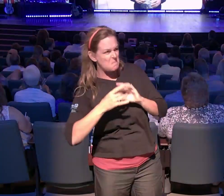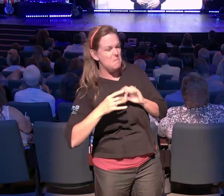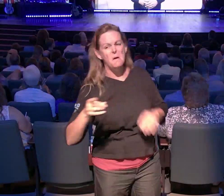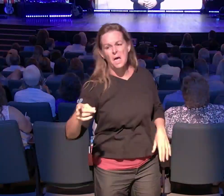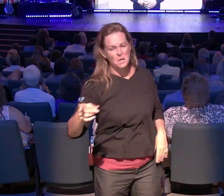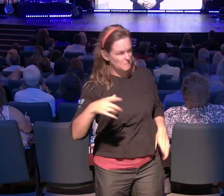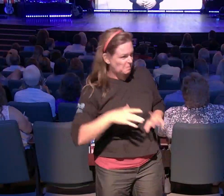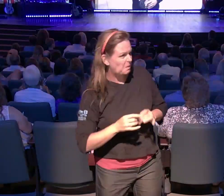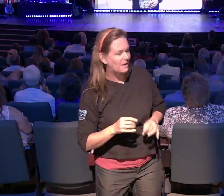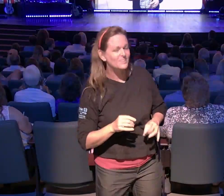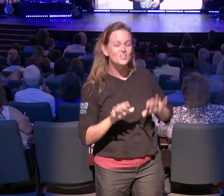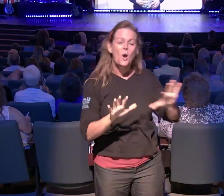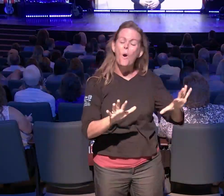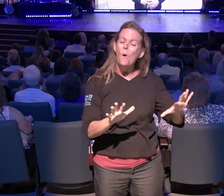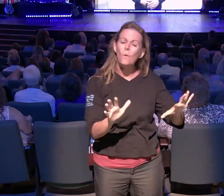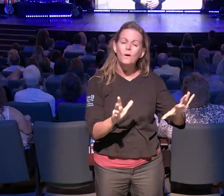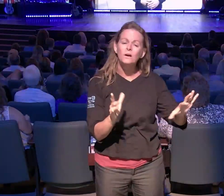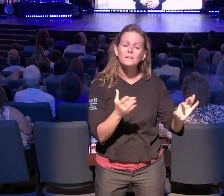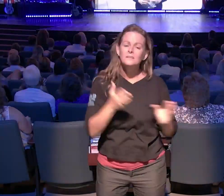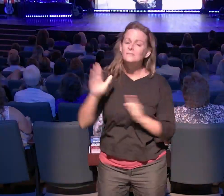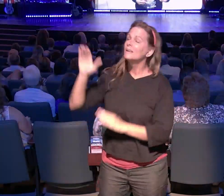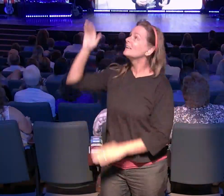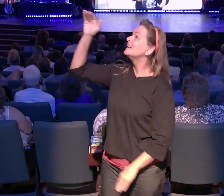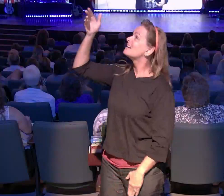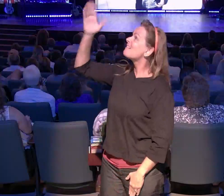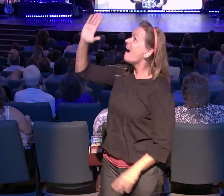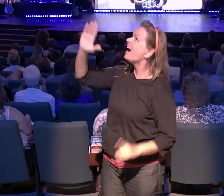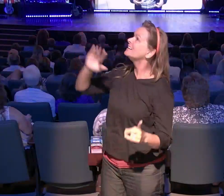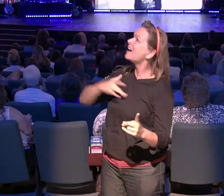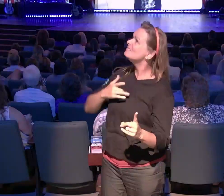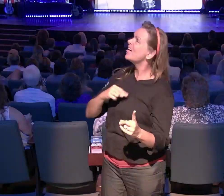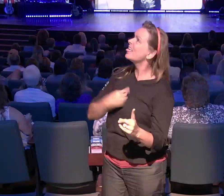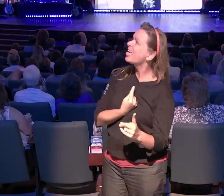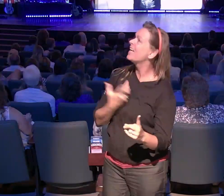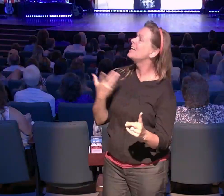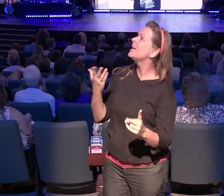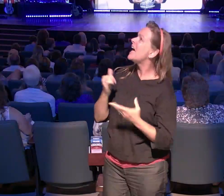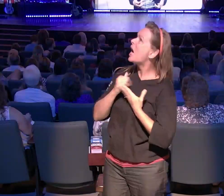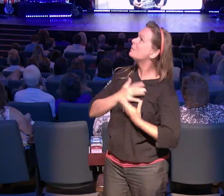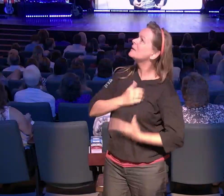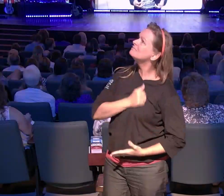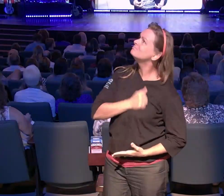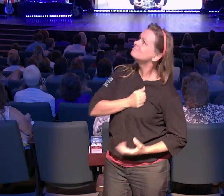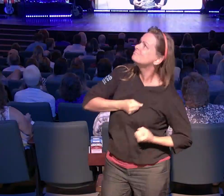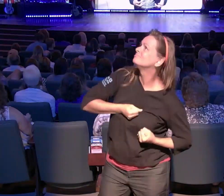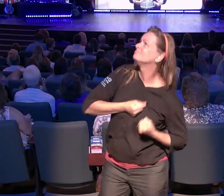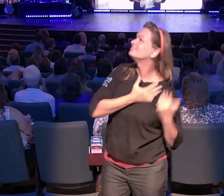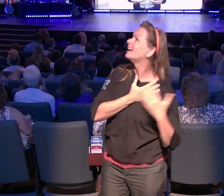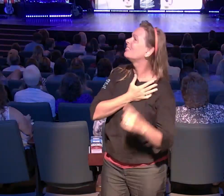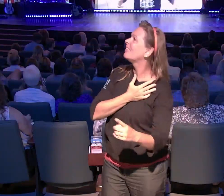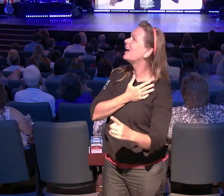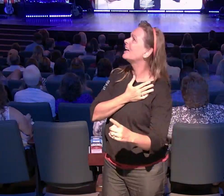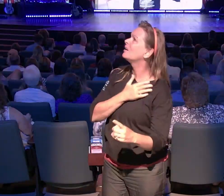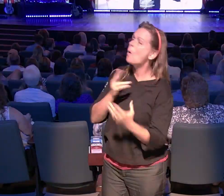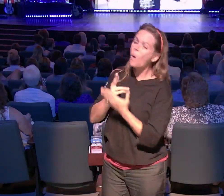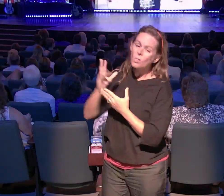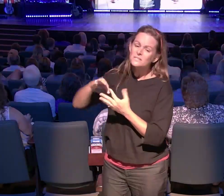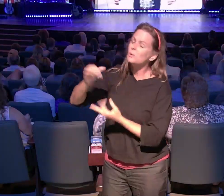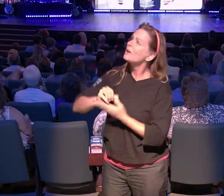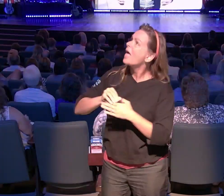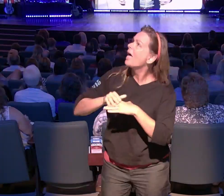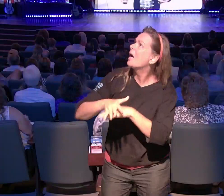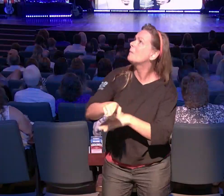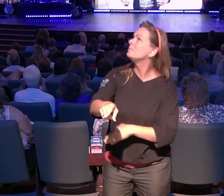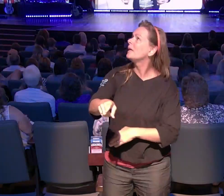but God can. You can pray for our president and for our Congress and Senate to be led by the Holy Spirit, that God would put